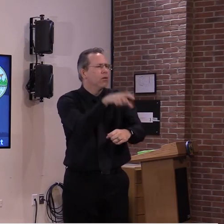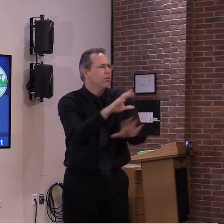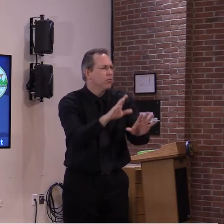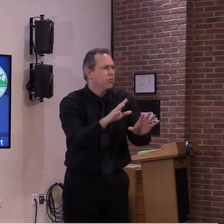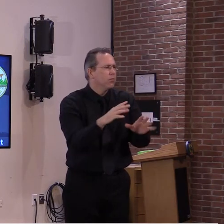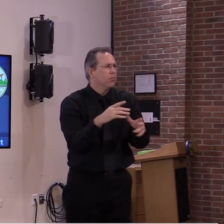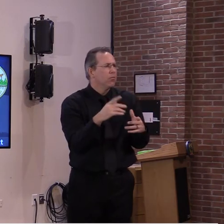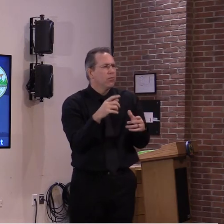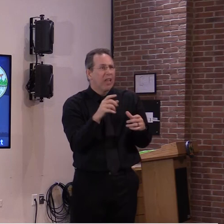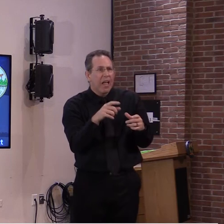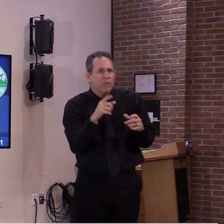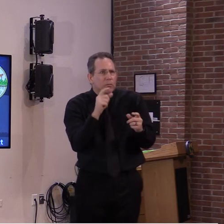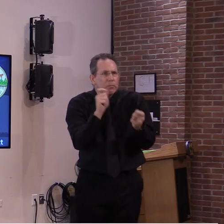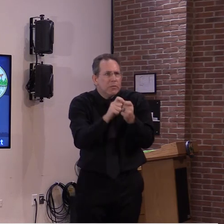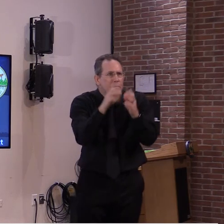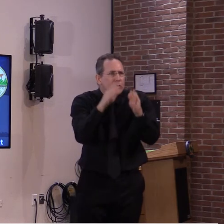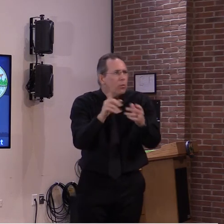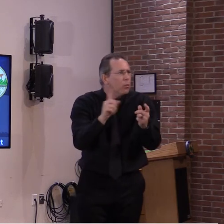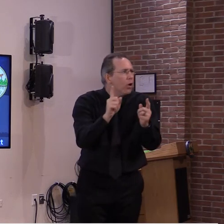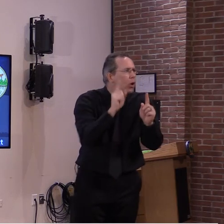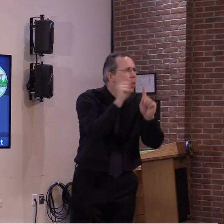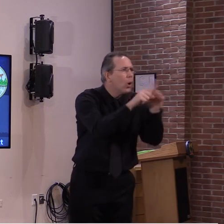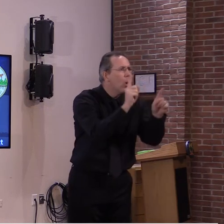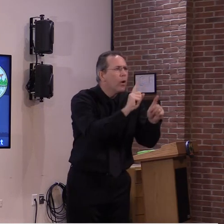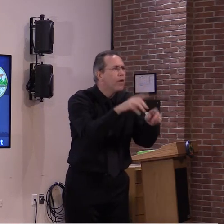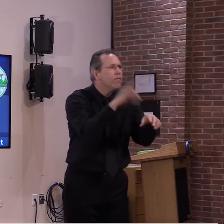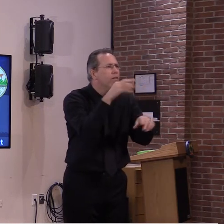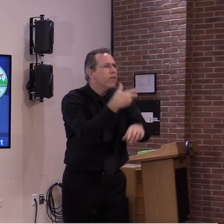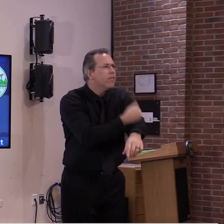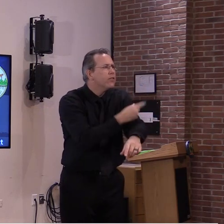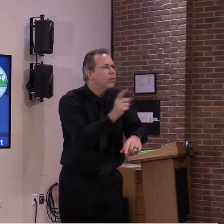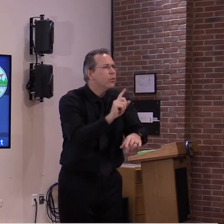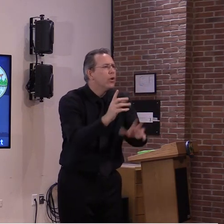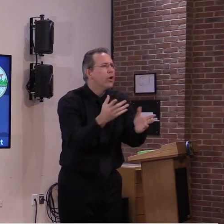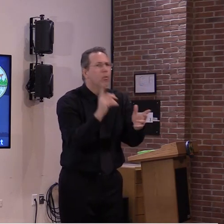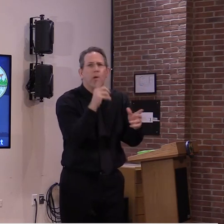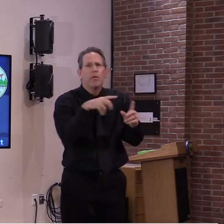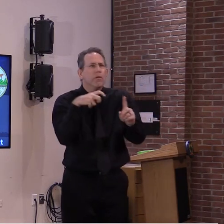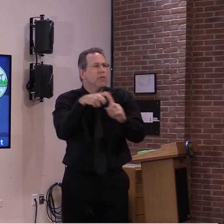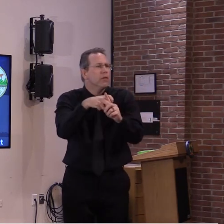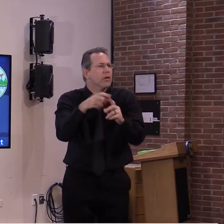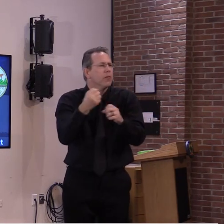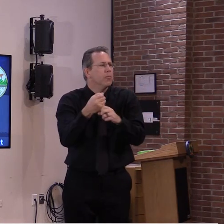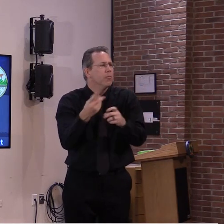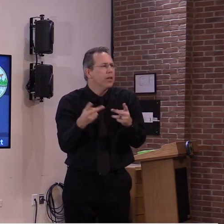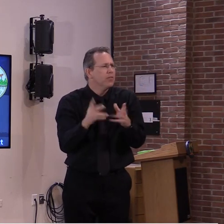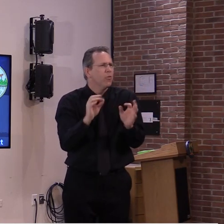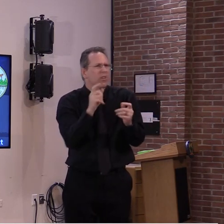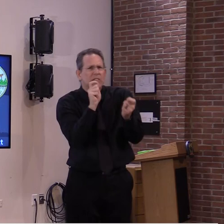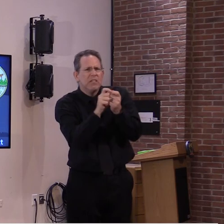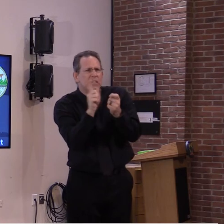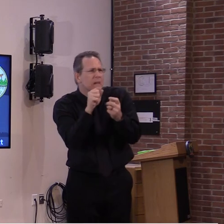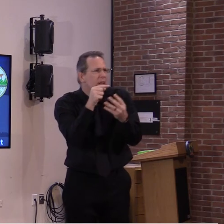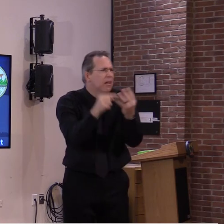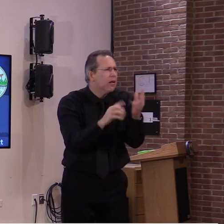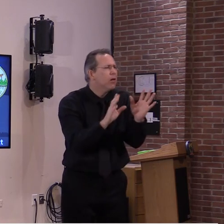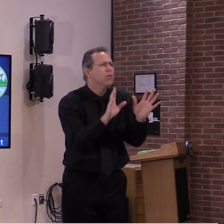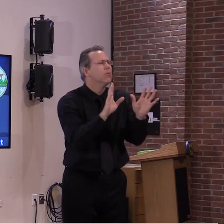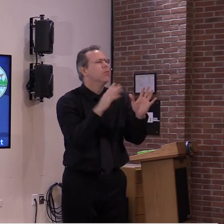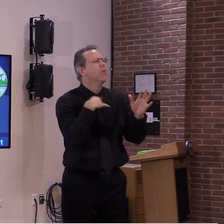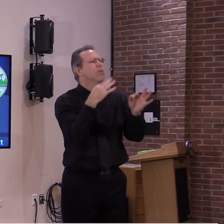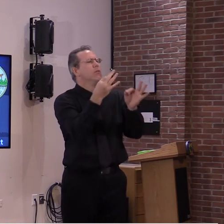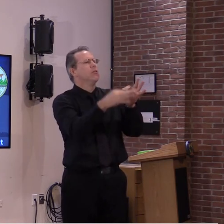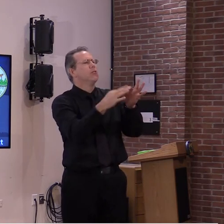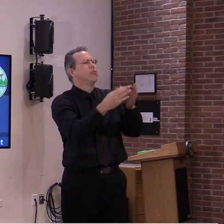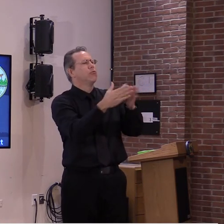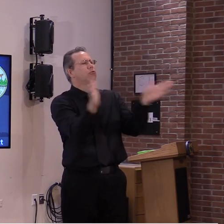all the healthcare workers who satisfy certain criteria as it is in this first phase. So I think you'll see things